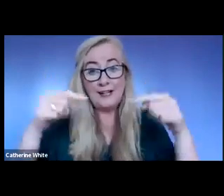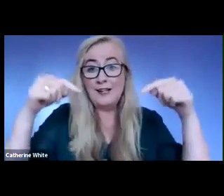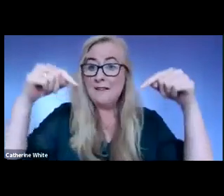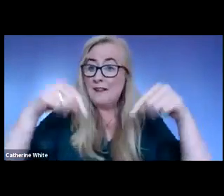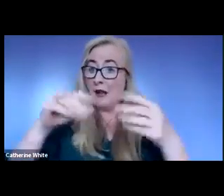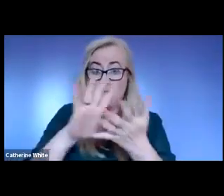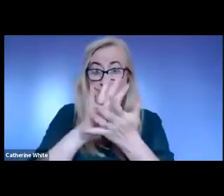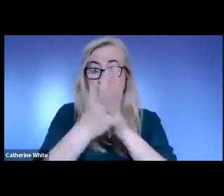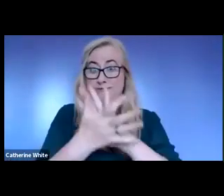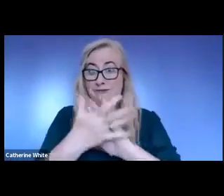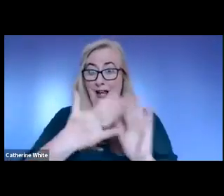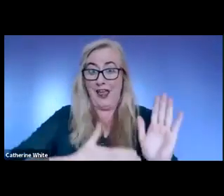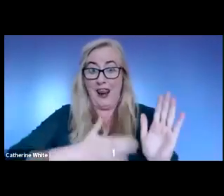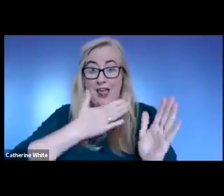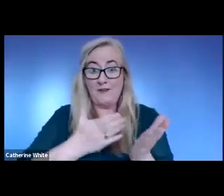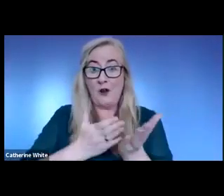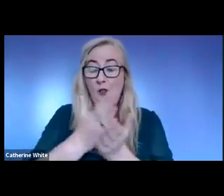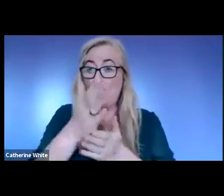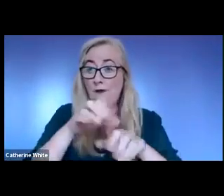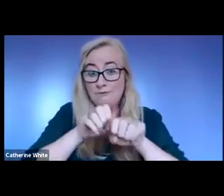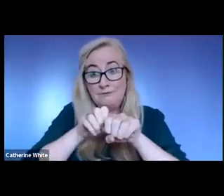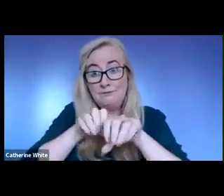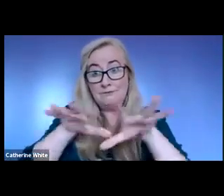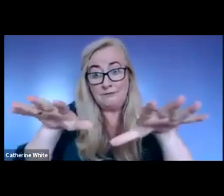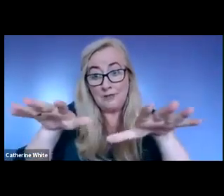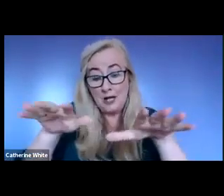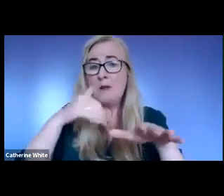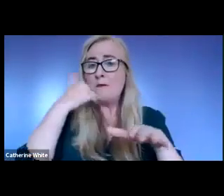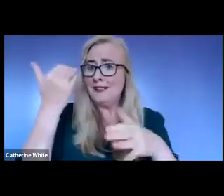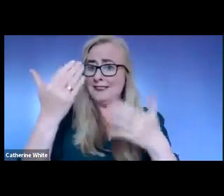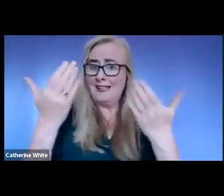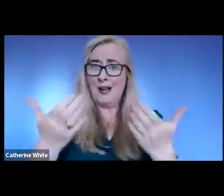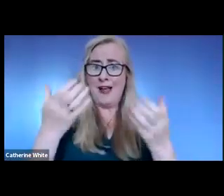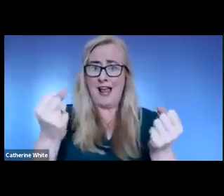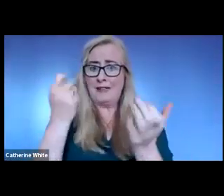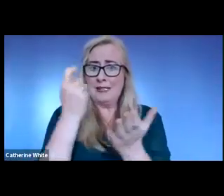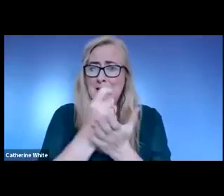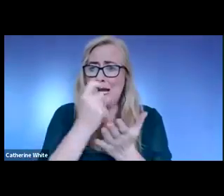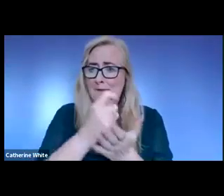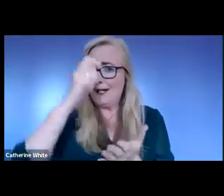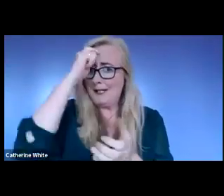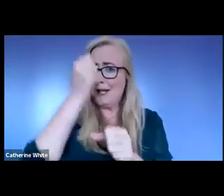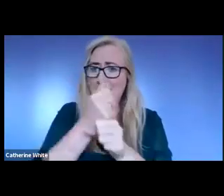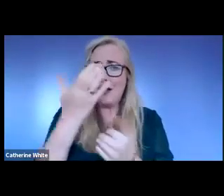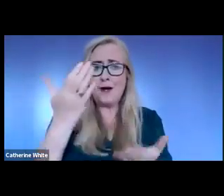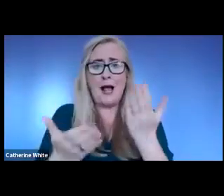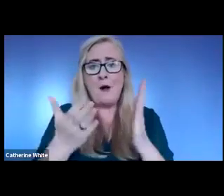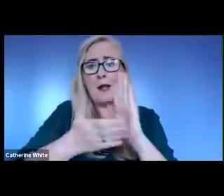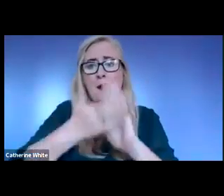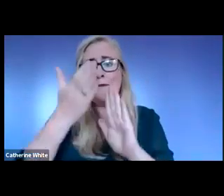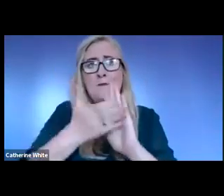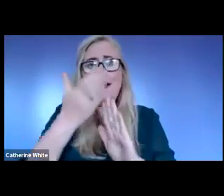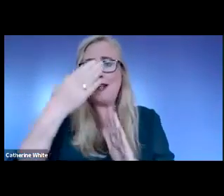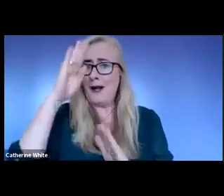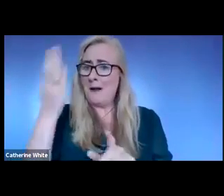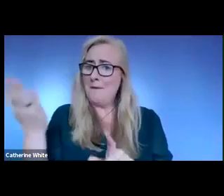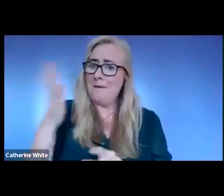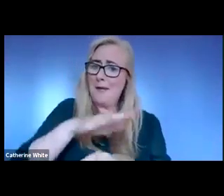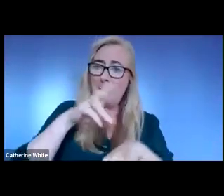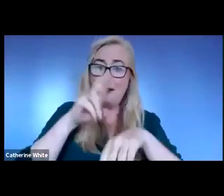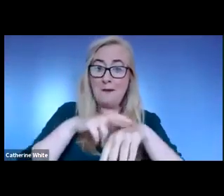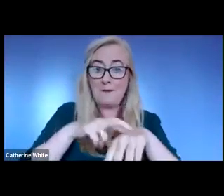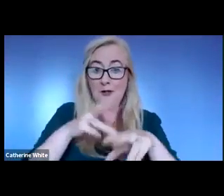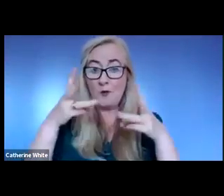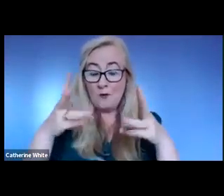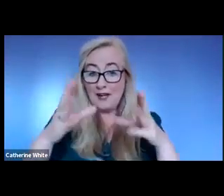our lives caused by the pandemic gives us the space to imagine how we can build our society back in a better way. It helps us focus